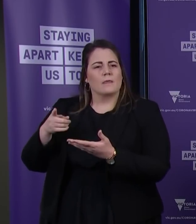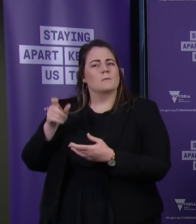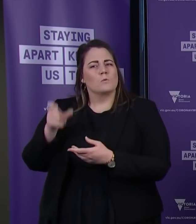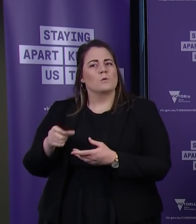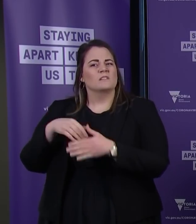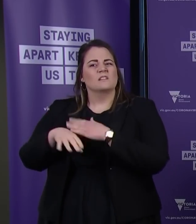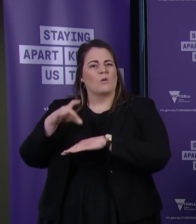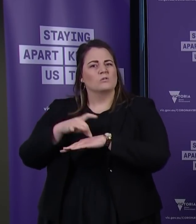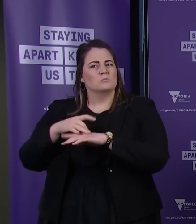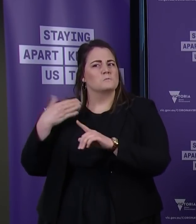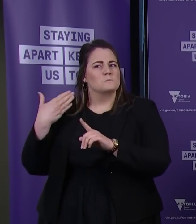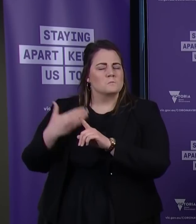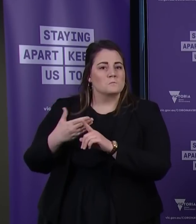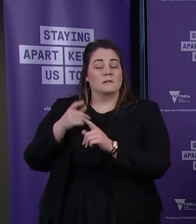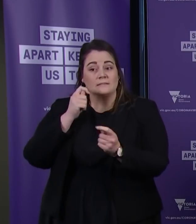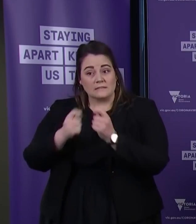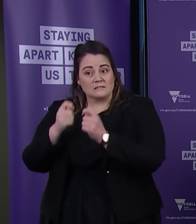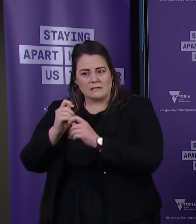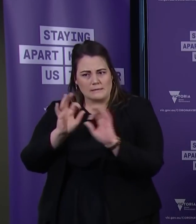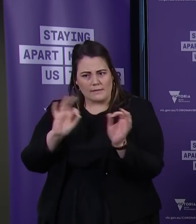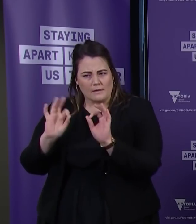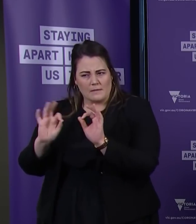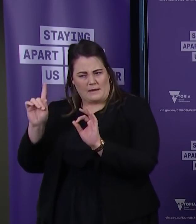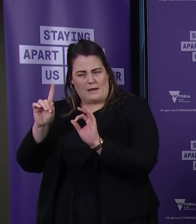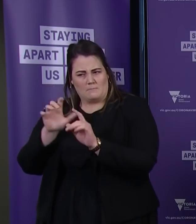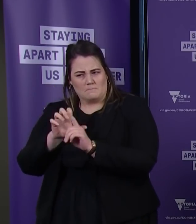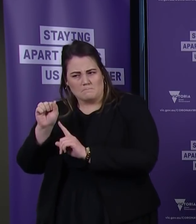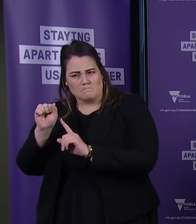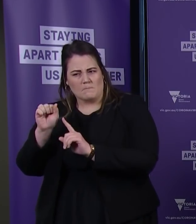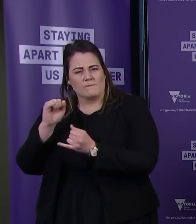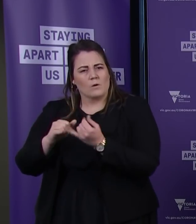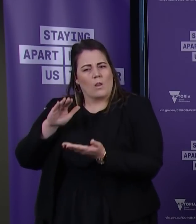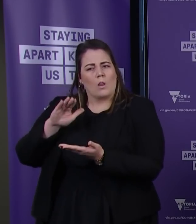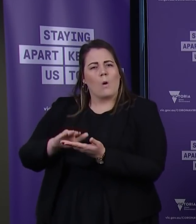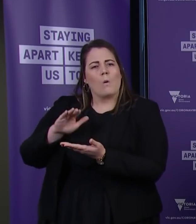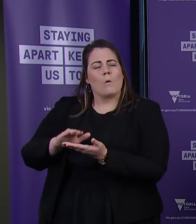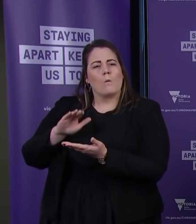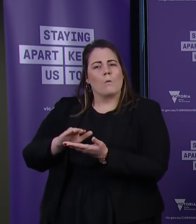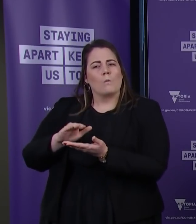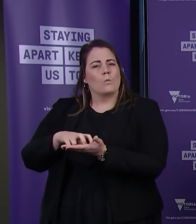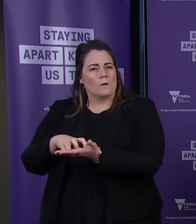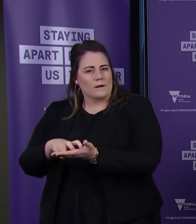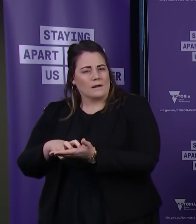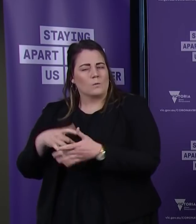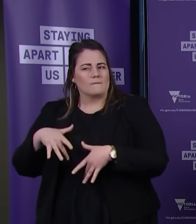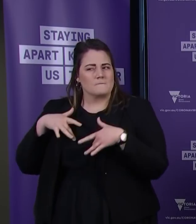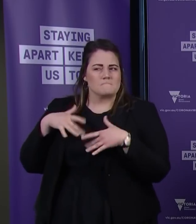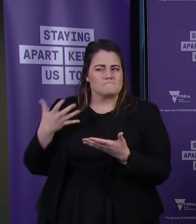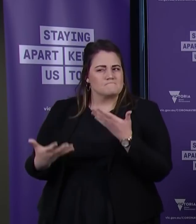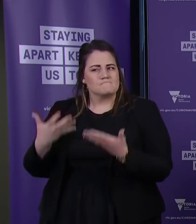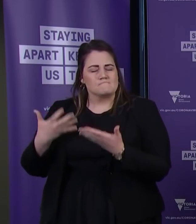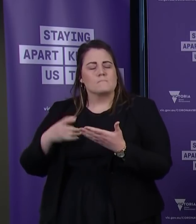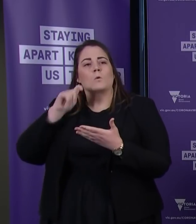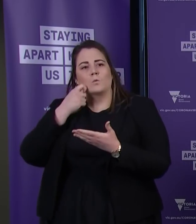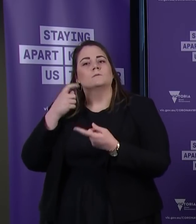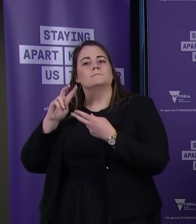several negative test results previous to this. This has been investigated as a potential false positive and will be